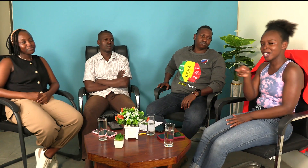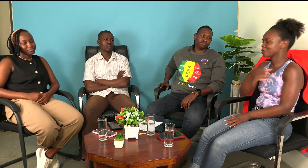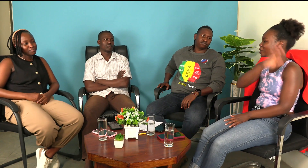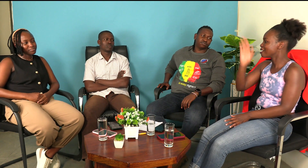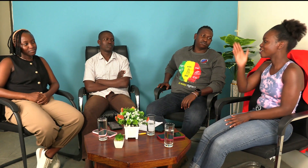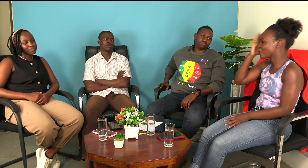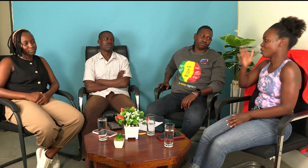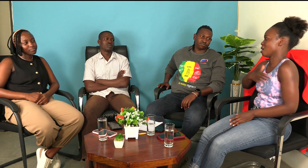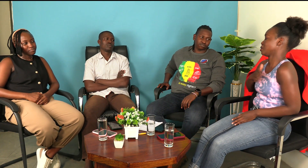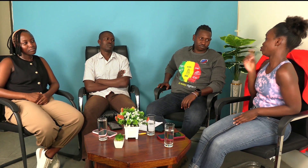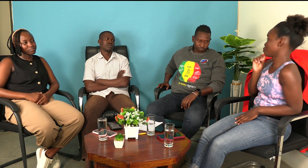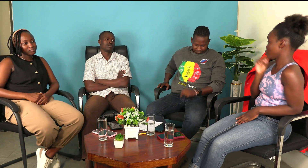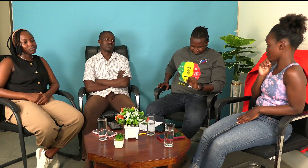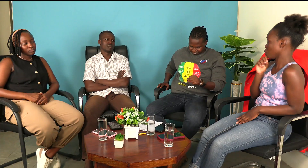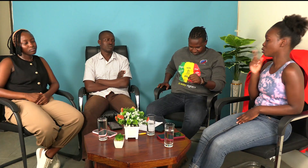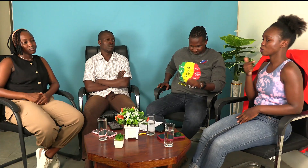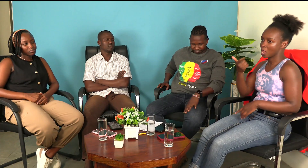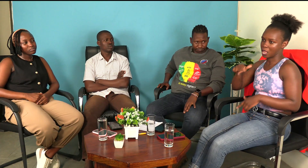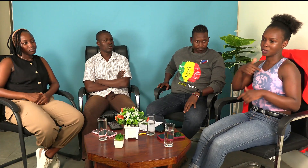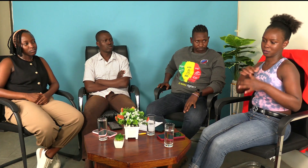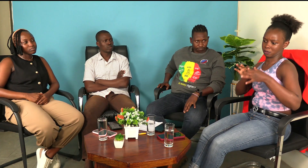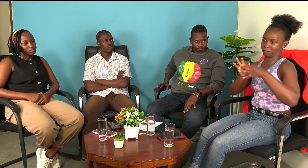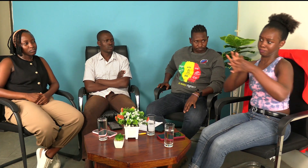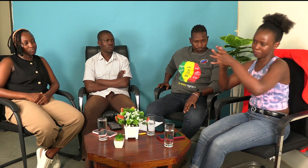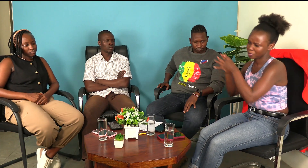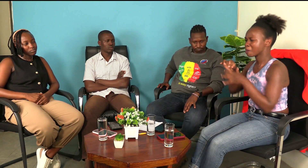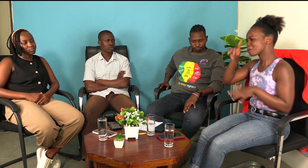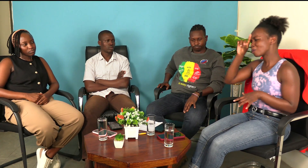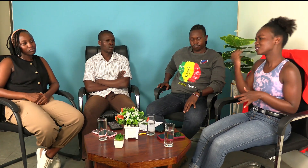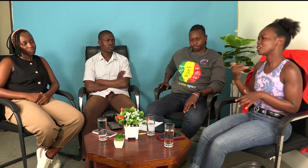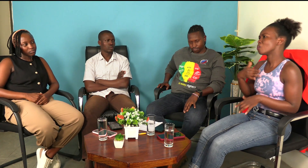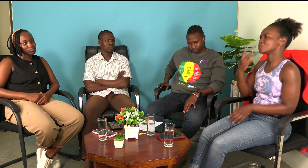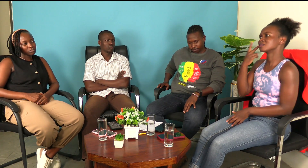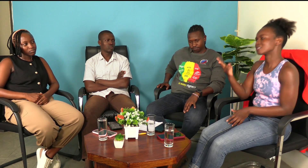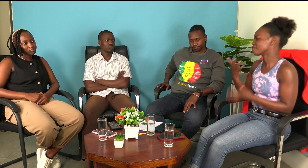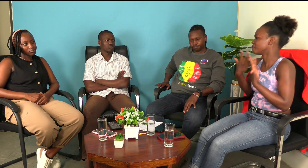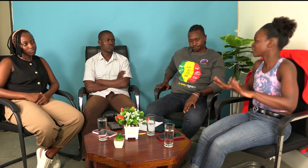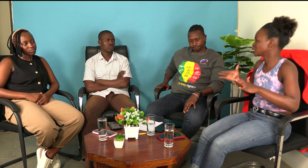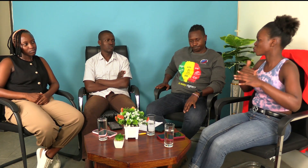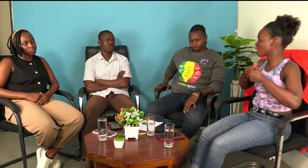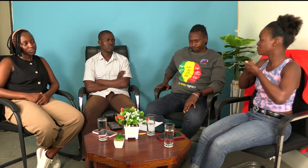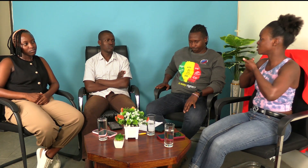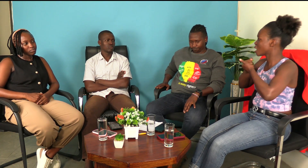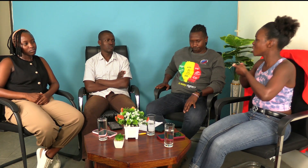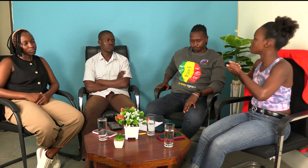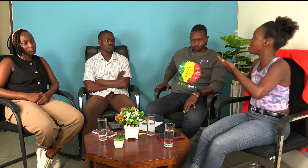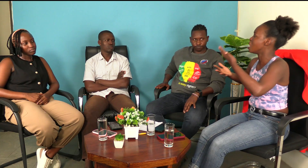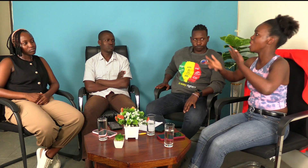tomorrow, what are we going to do? We will never achieve our objectives. Yes. So let's be united.